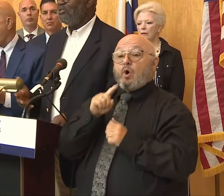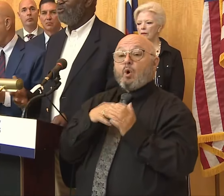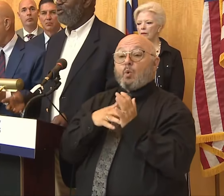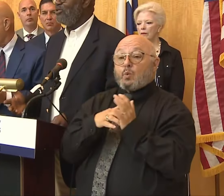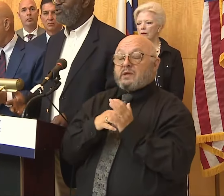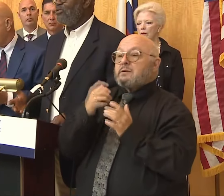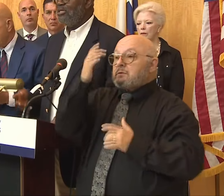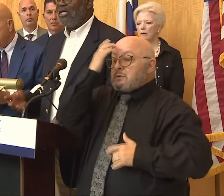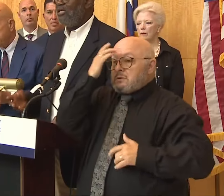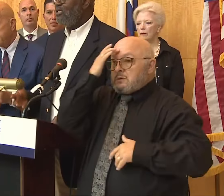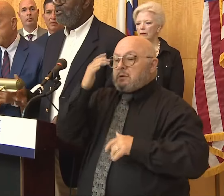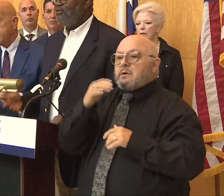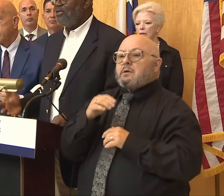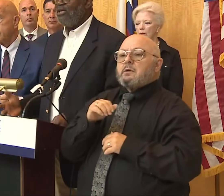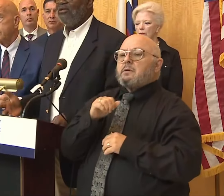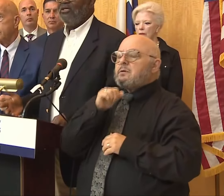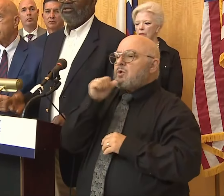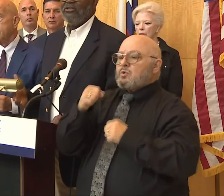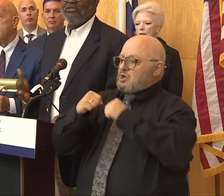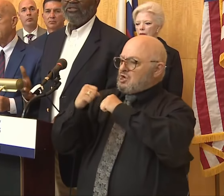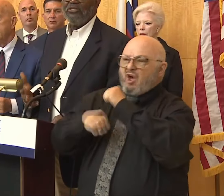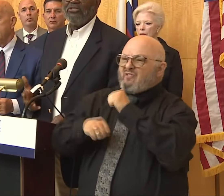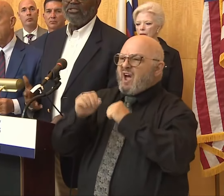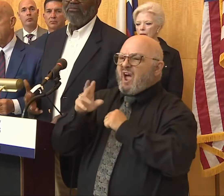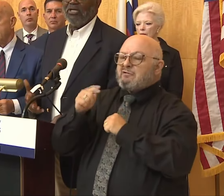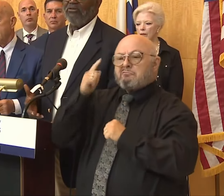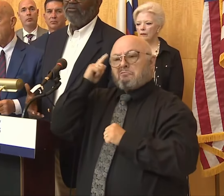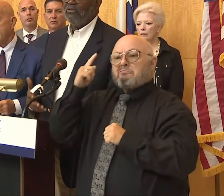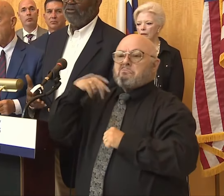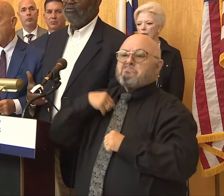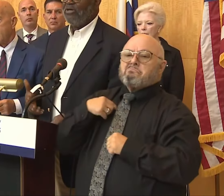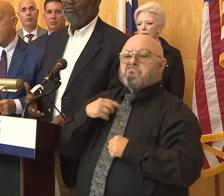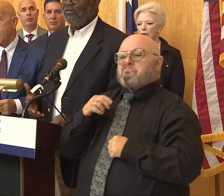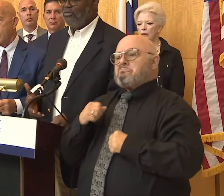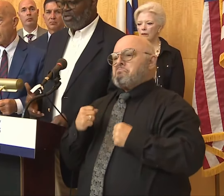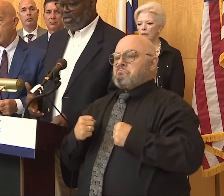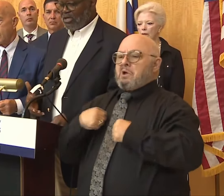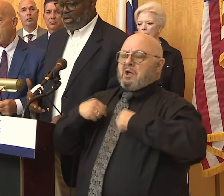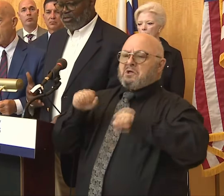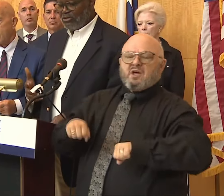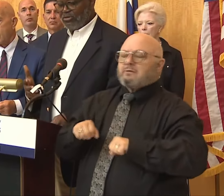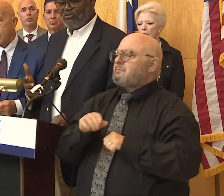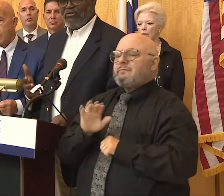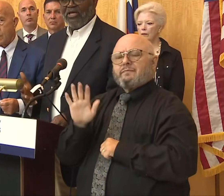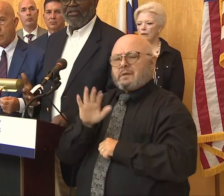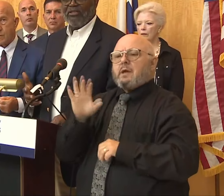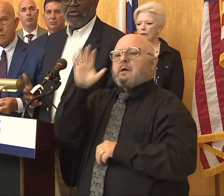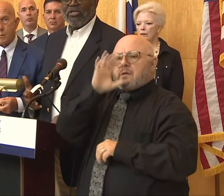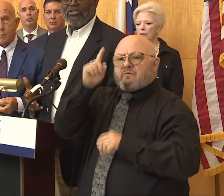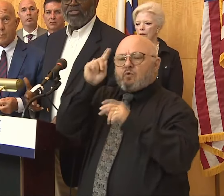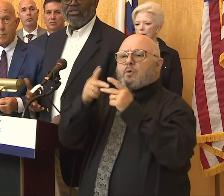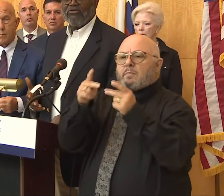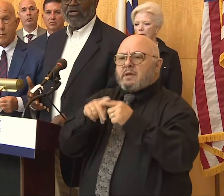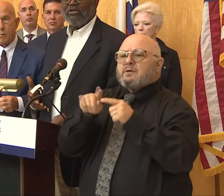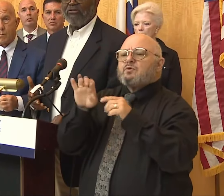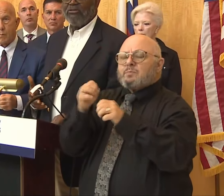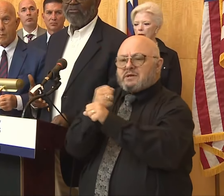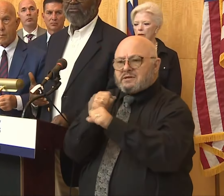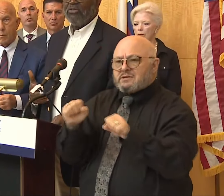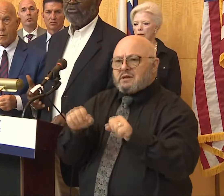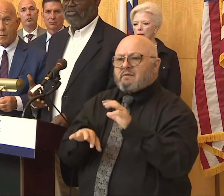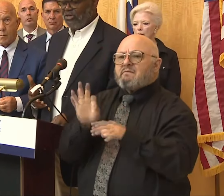these situations, to not tough it out, to seek some level of refuge. You can find the locations of